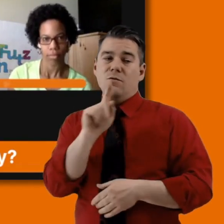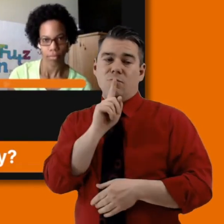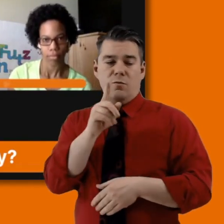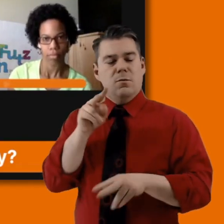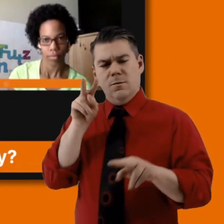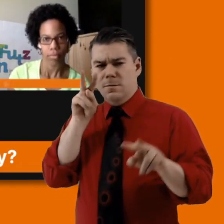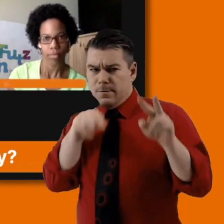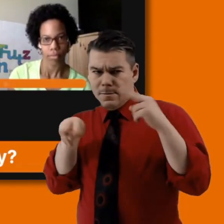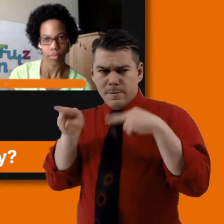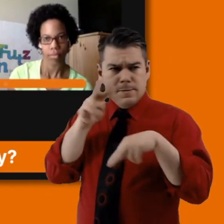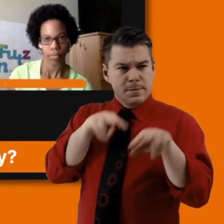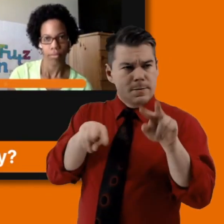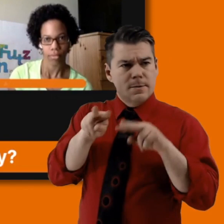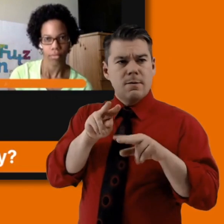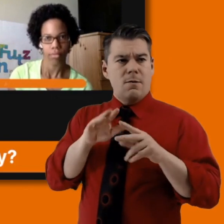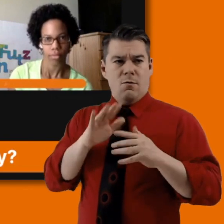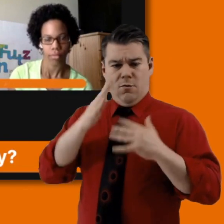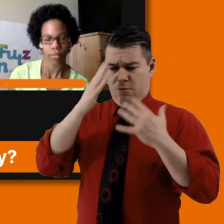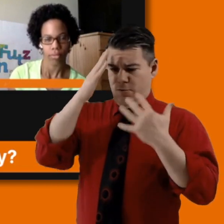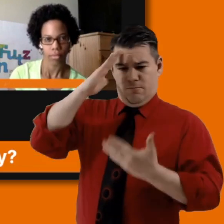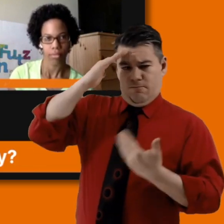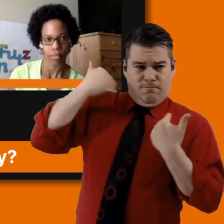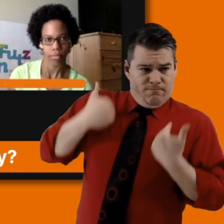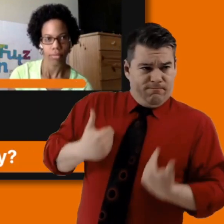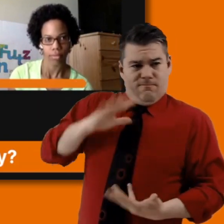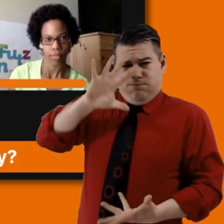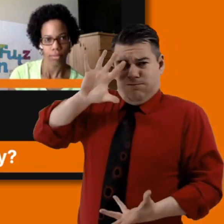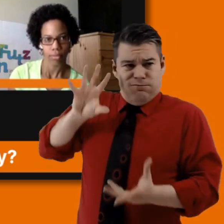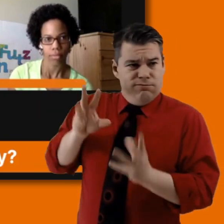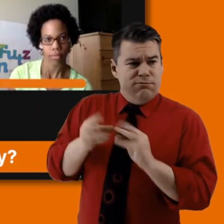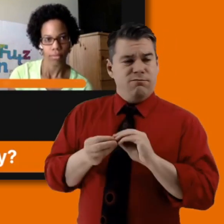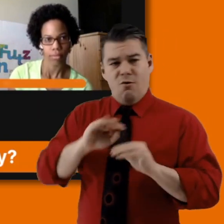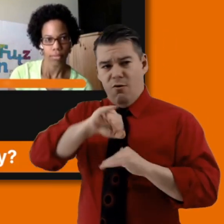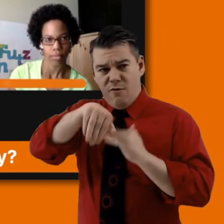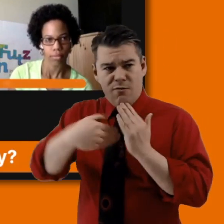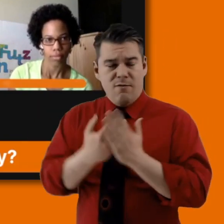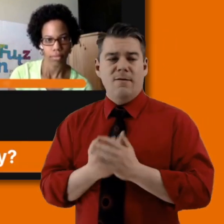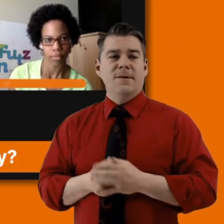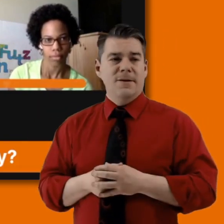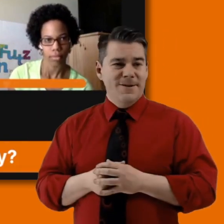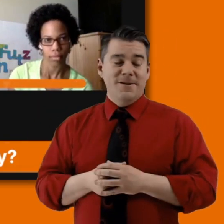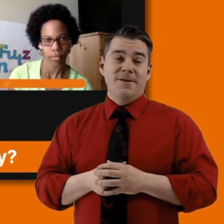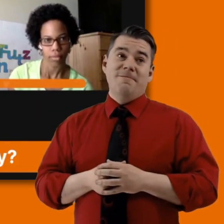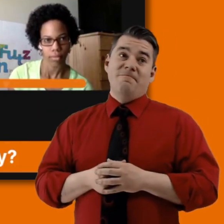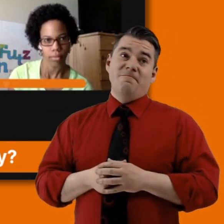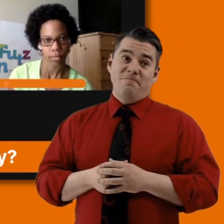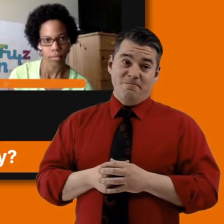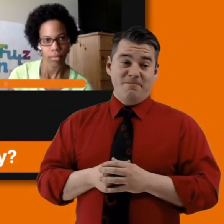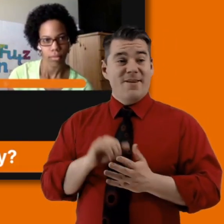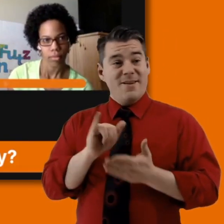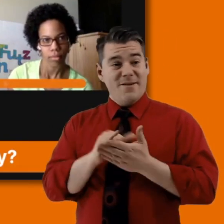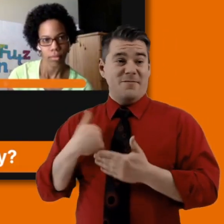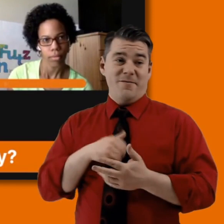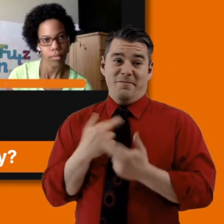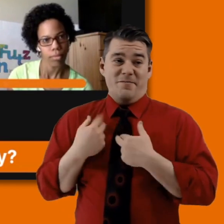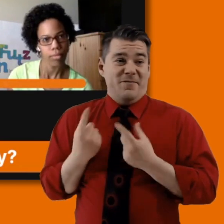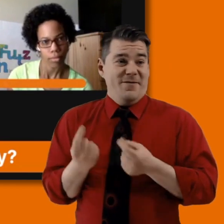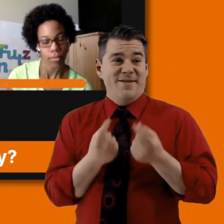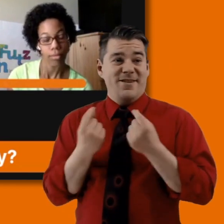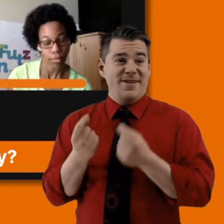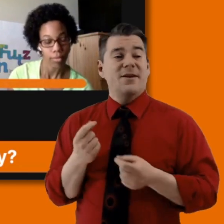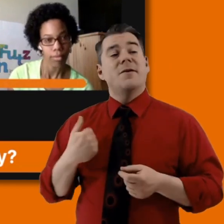at the entire picture. And that's kind of what we do. And we look